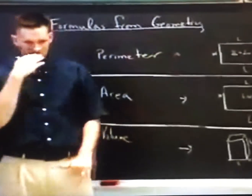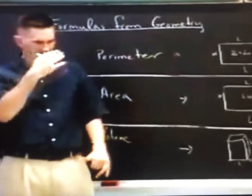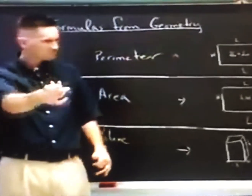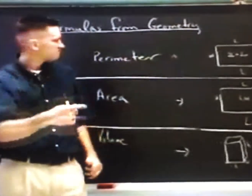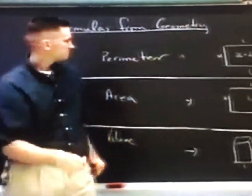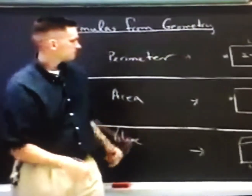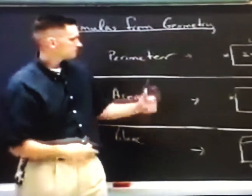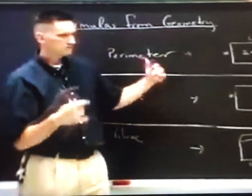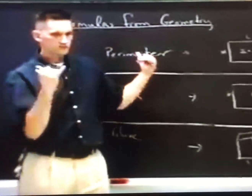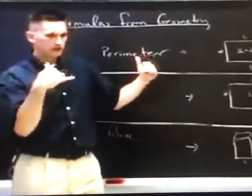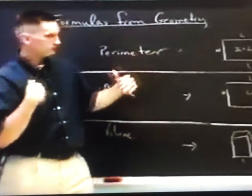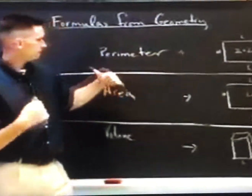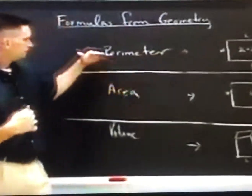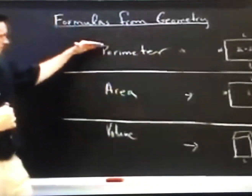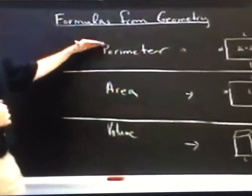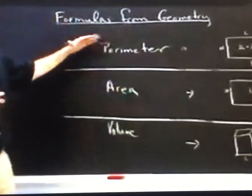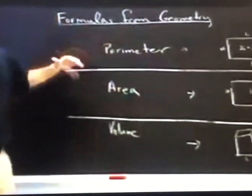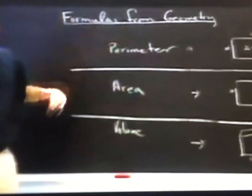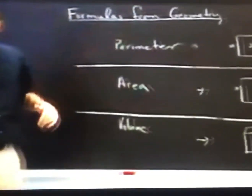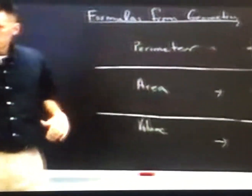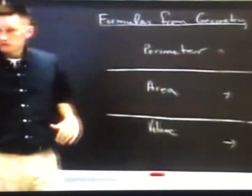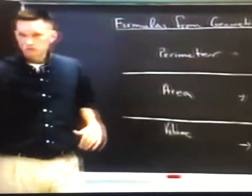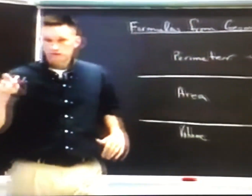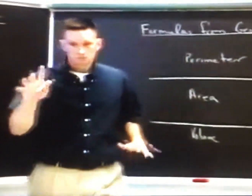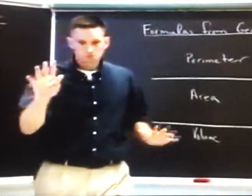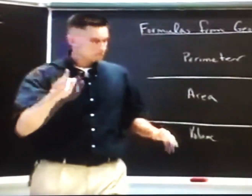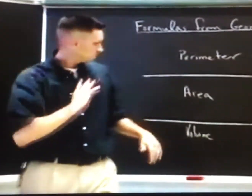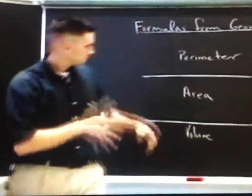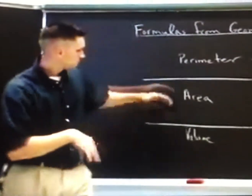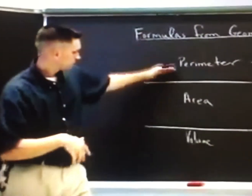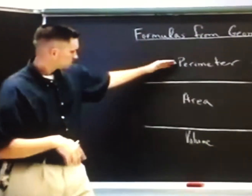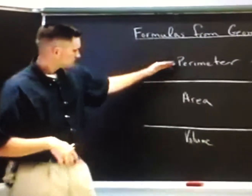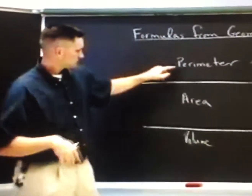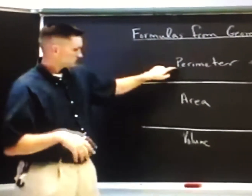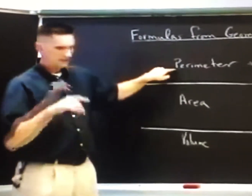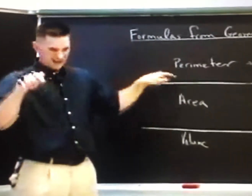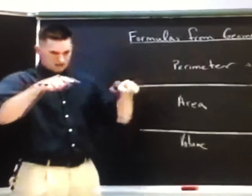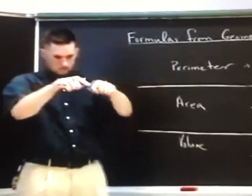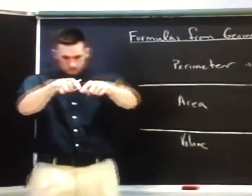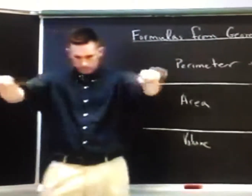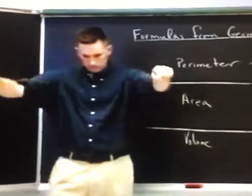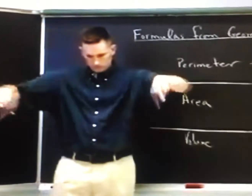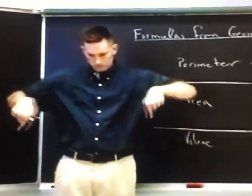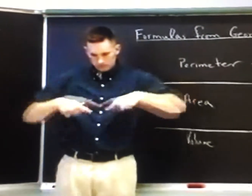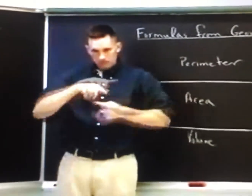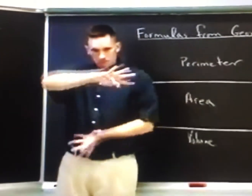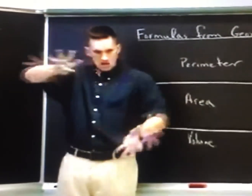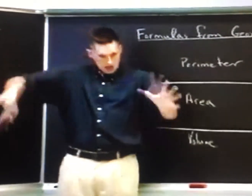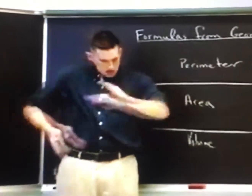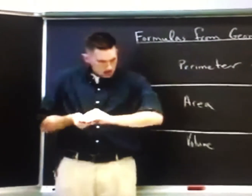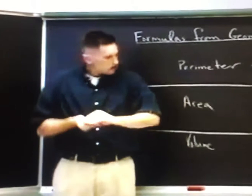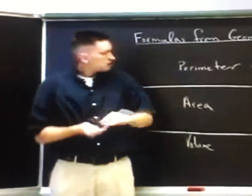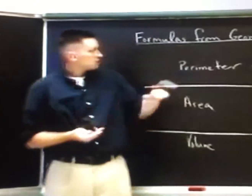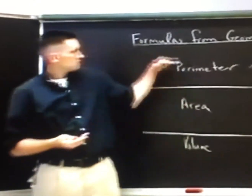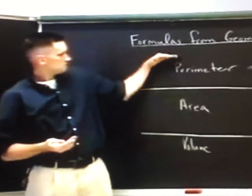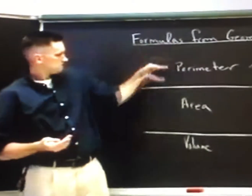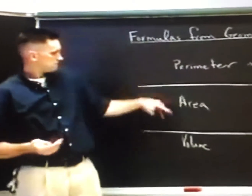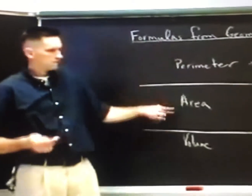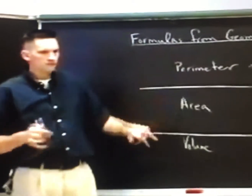All three of those mean the same exact thing. You'll get the same answer. Alright, moving on. So parameter is all the